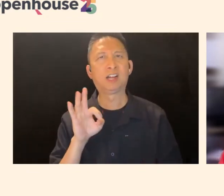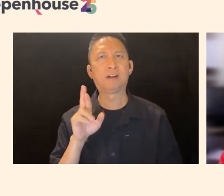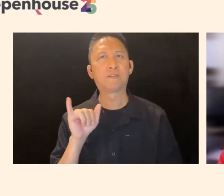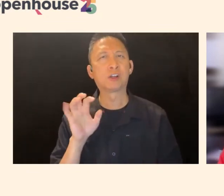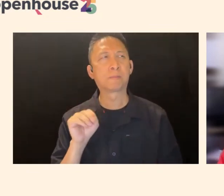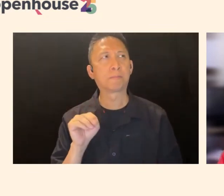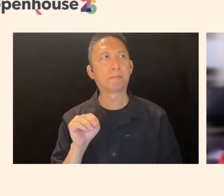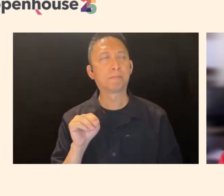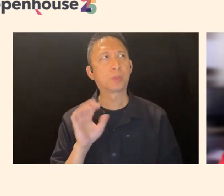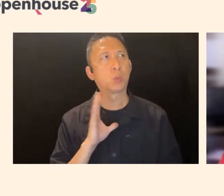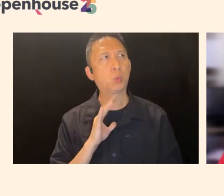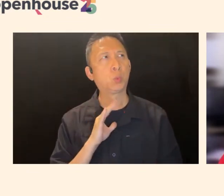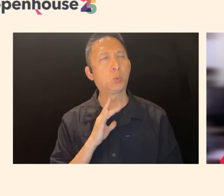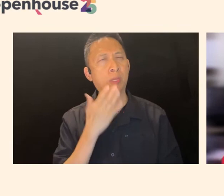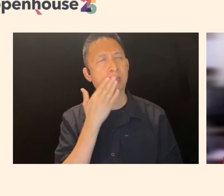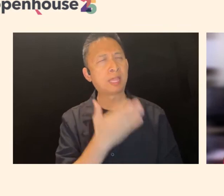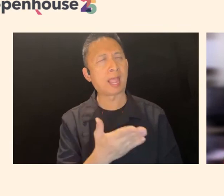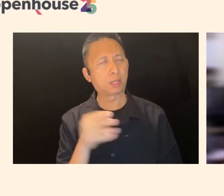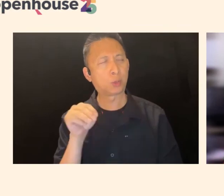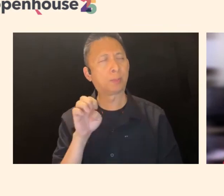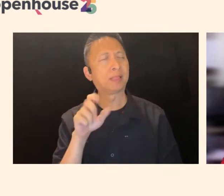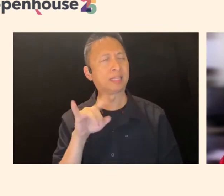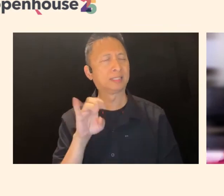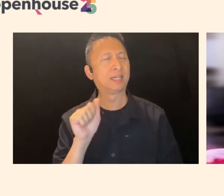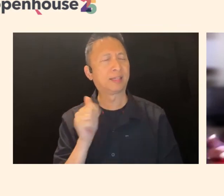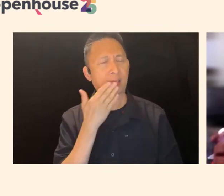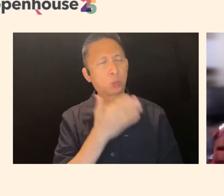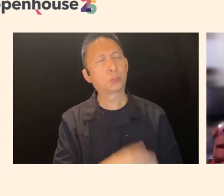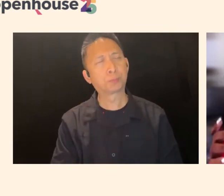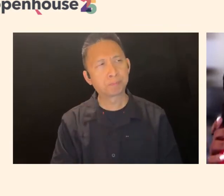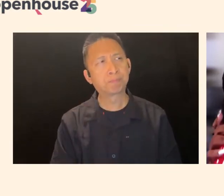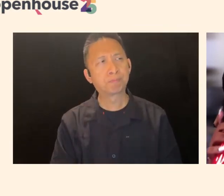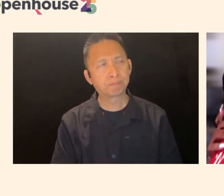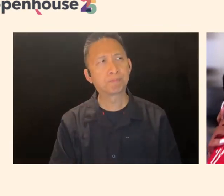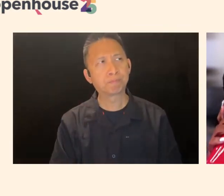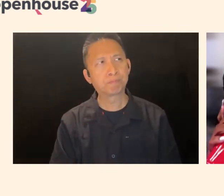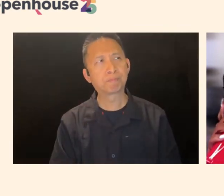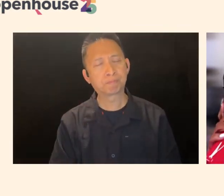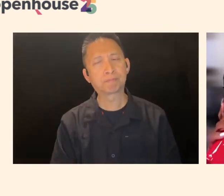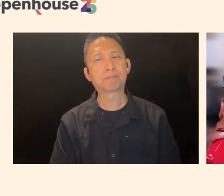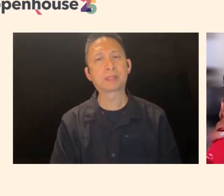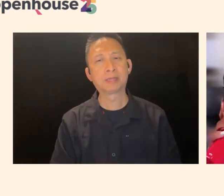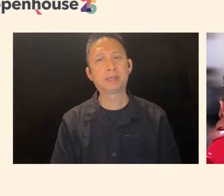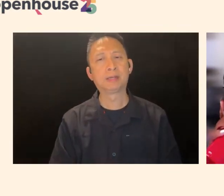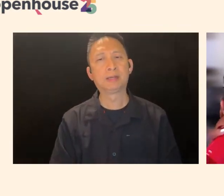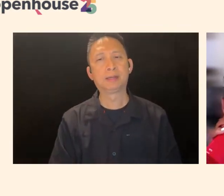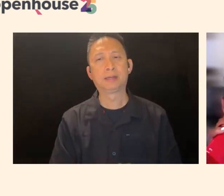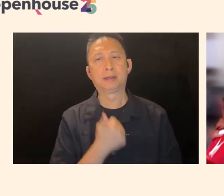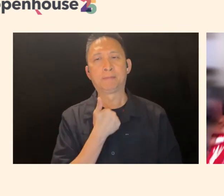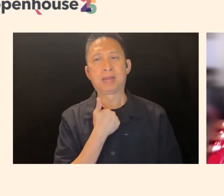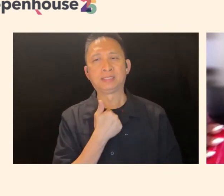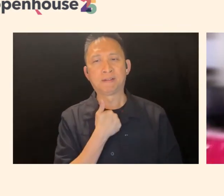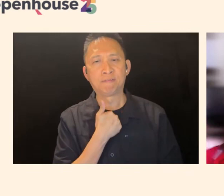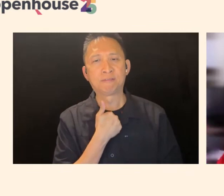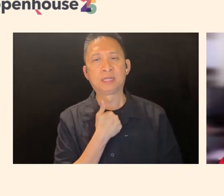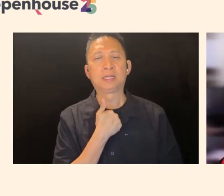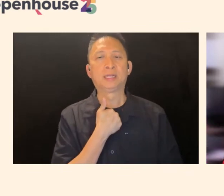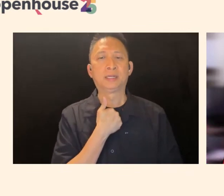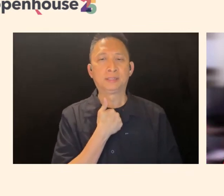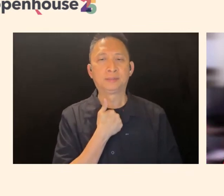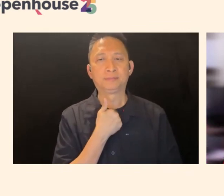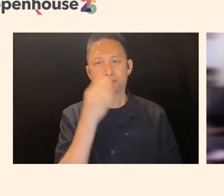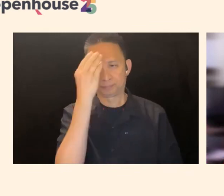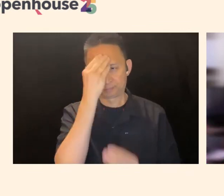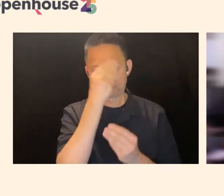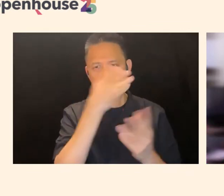Thank you. Yeah, I think speaking to the fact that many, whether